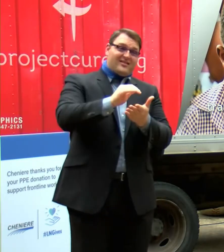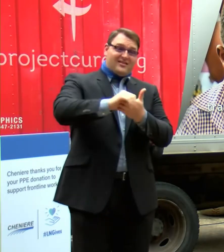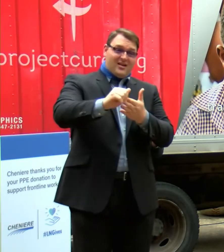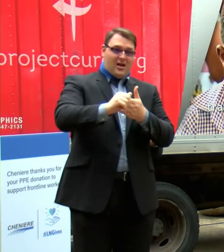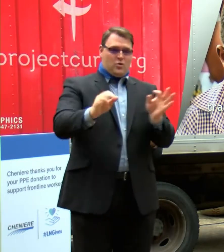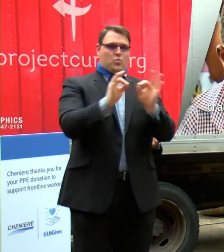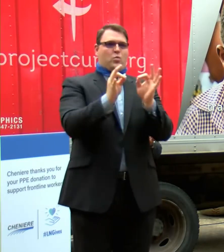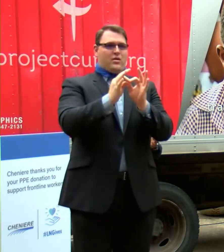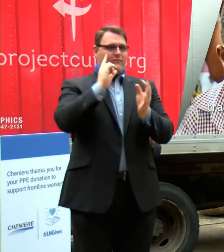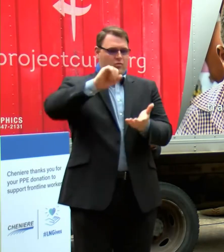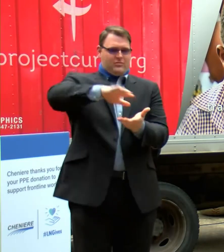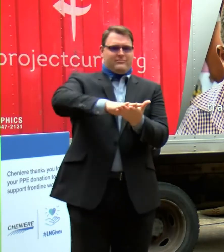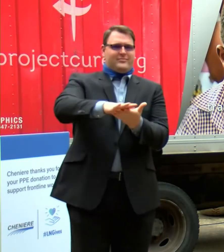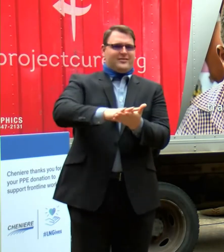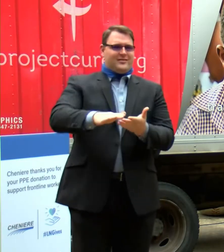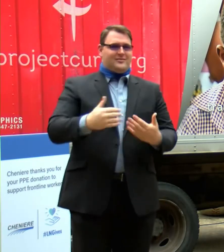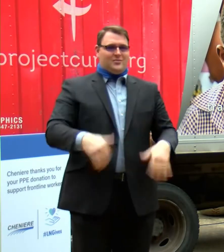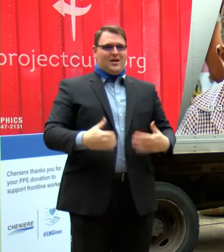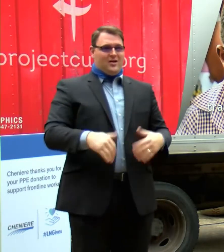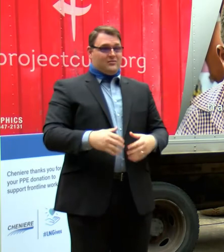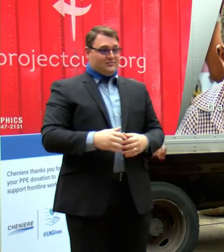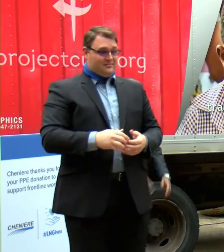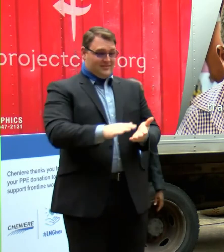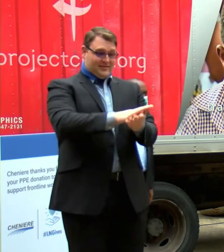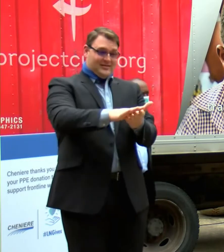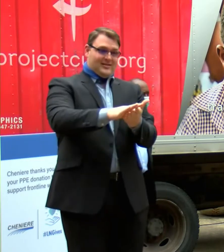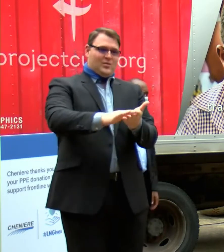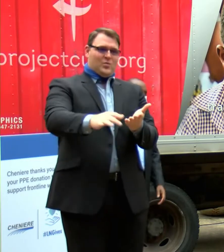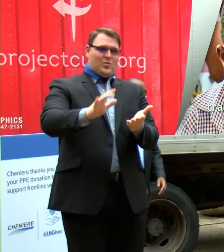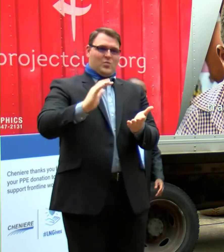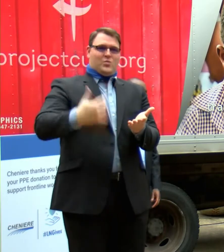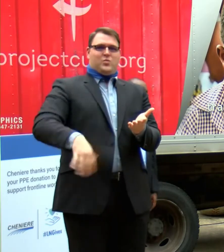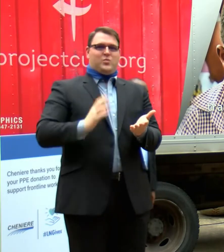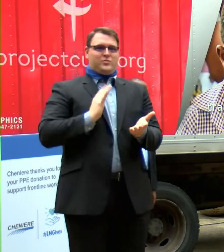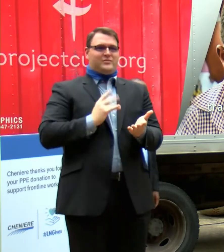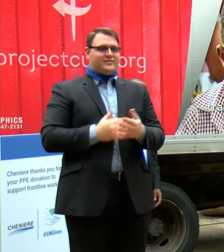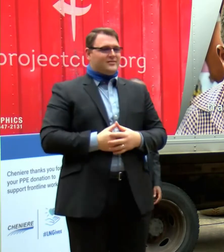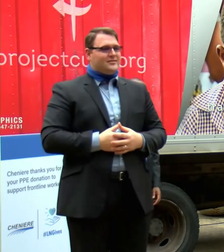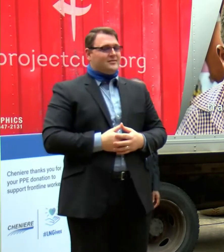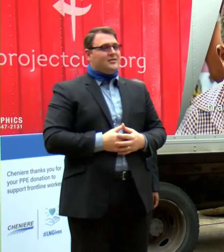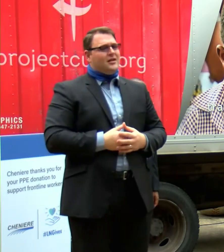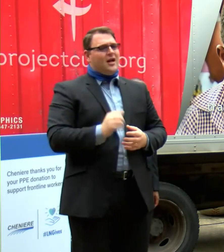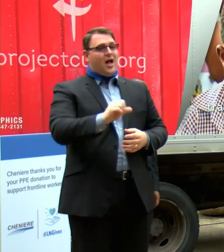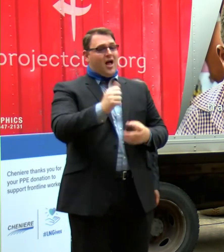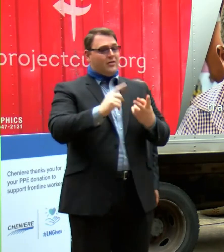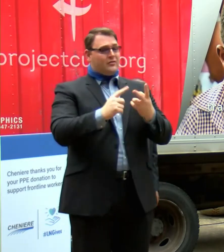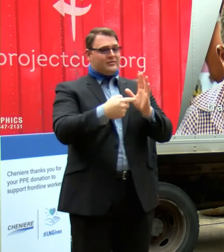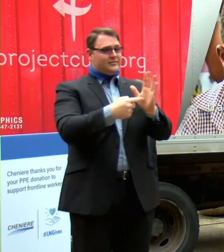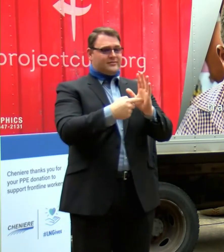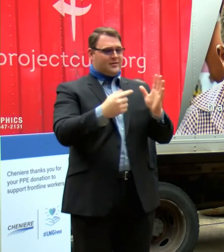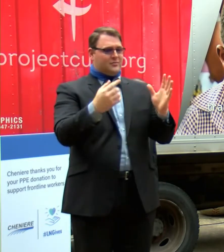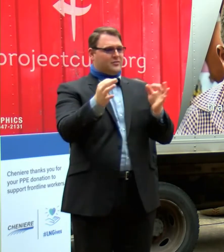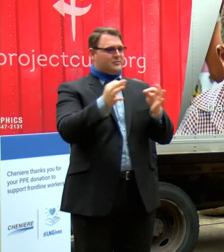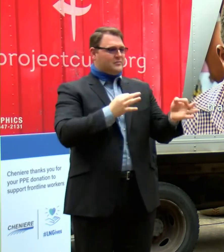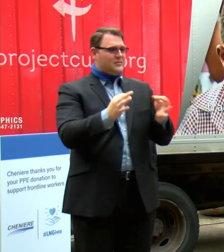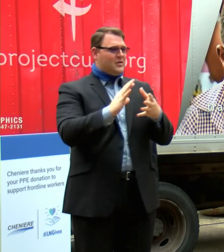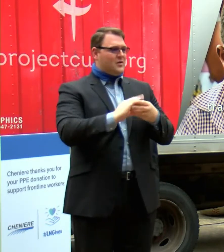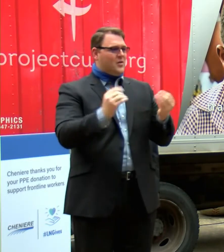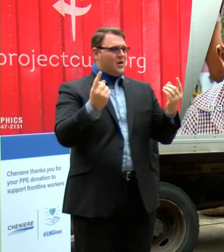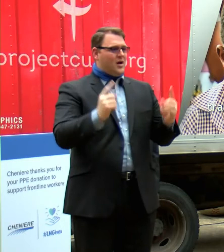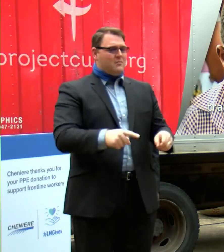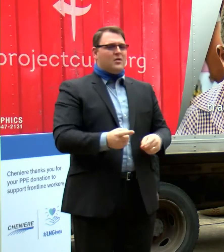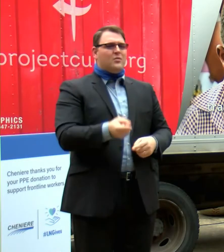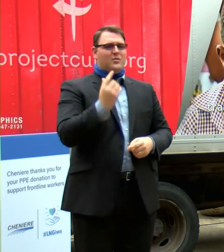sanitizers. That's a lot of clean hands in my book. The other one that came through today, and again, one of our